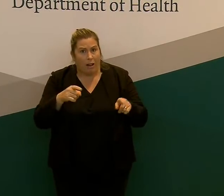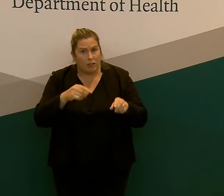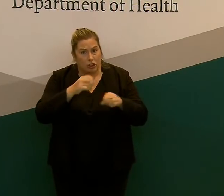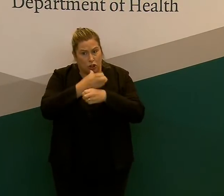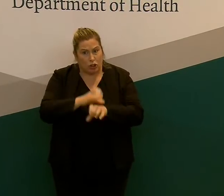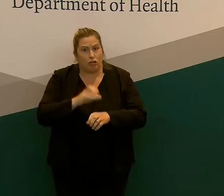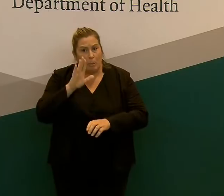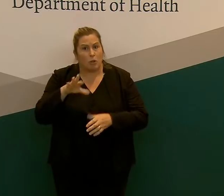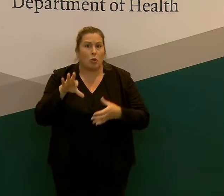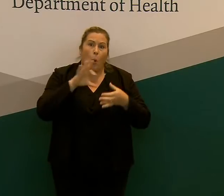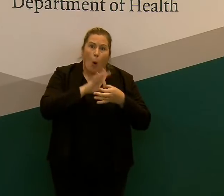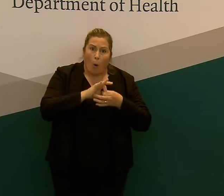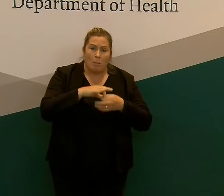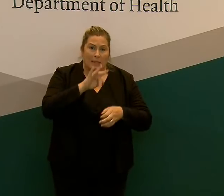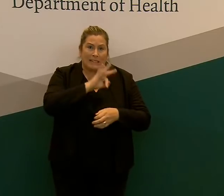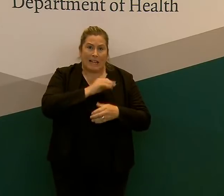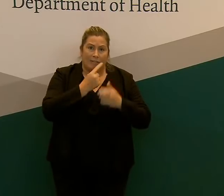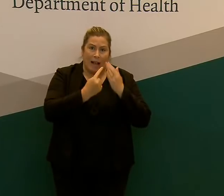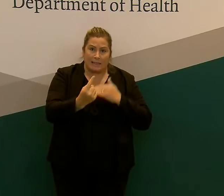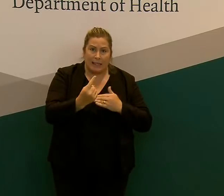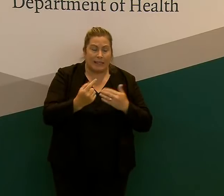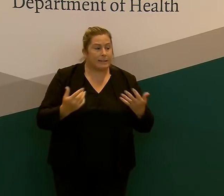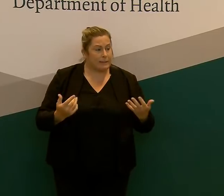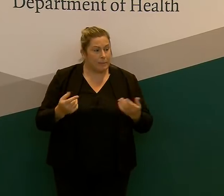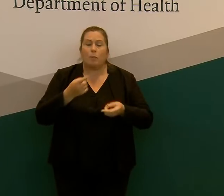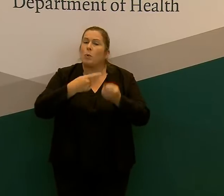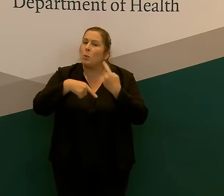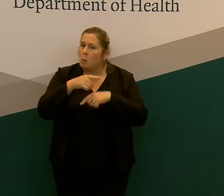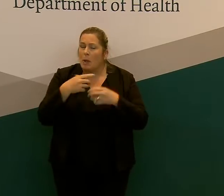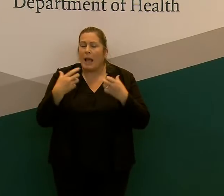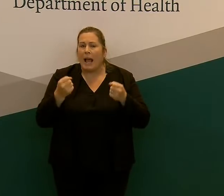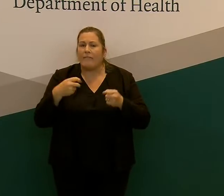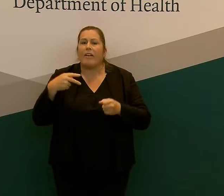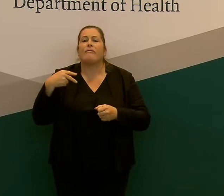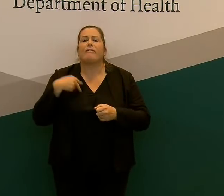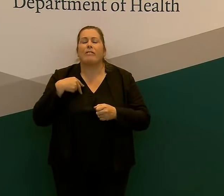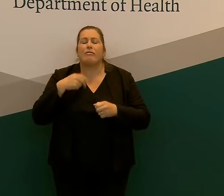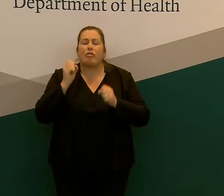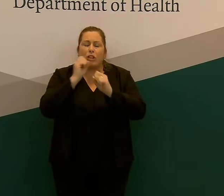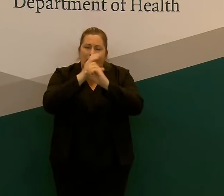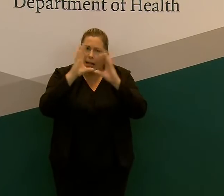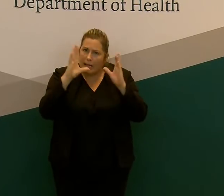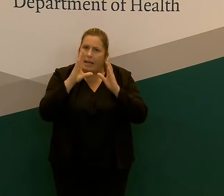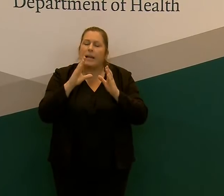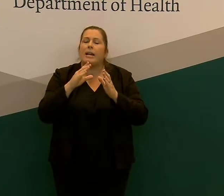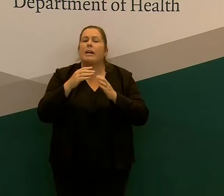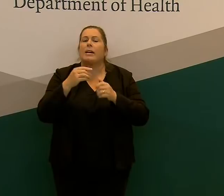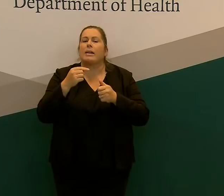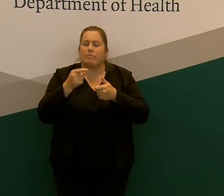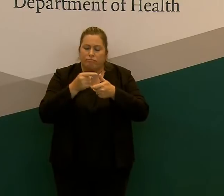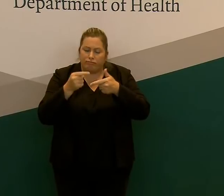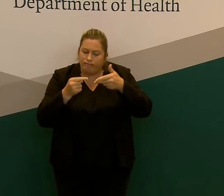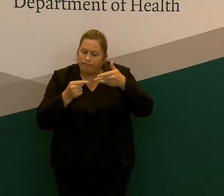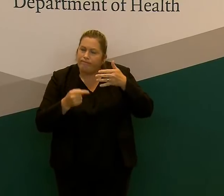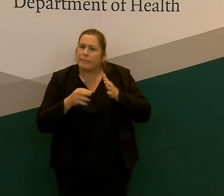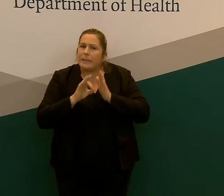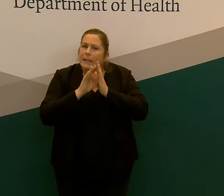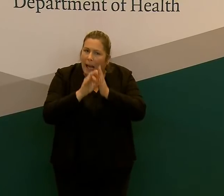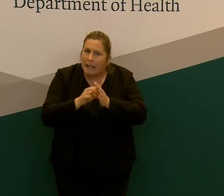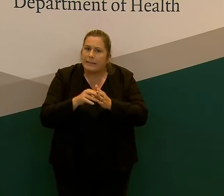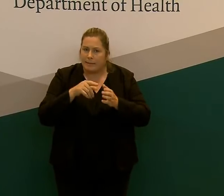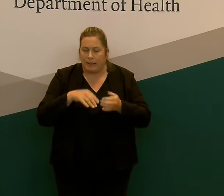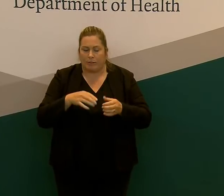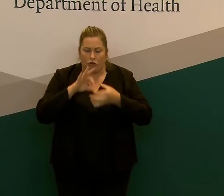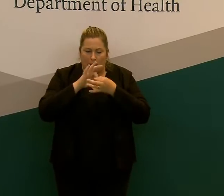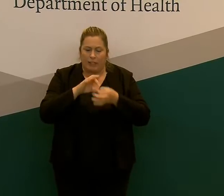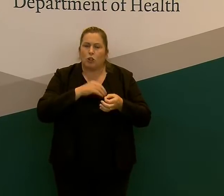case? So we have very clear guidance that informs the actions of public health teams that make assessments as part of contact tracing